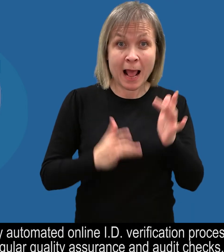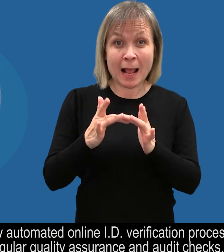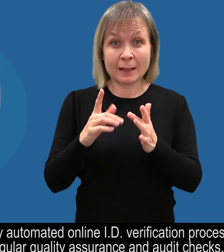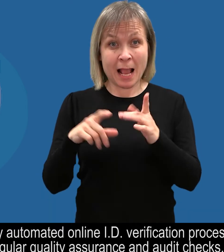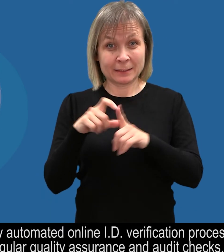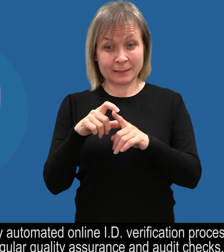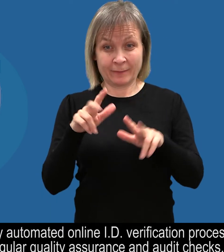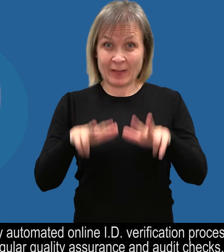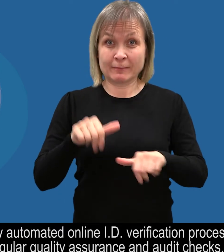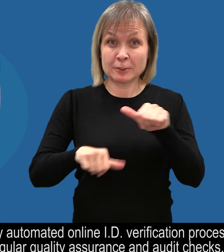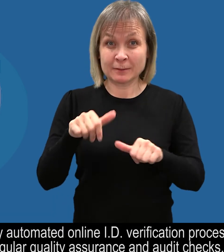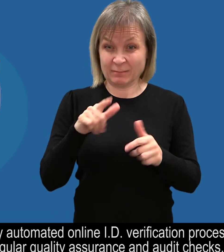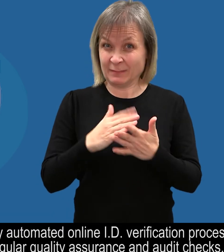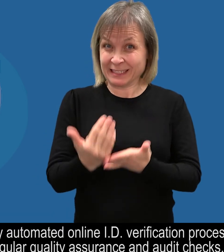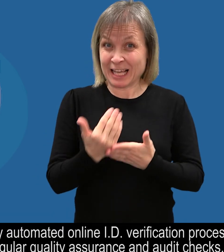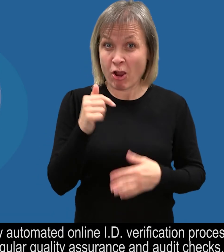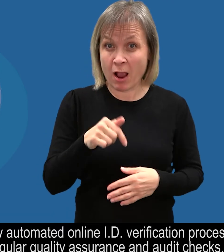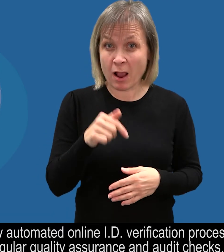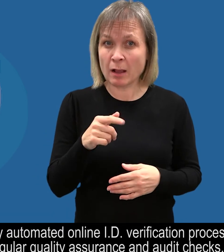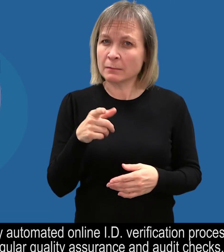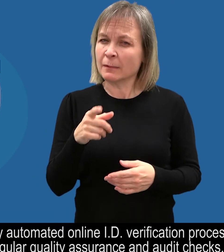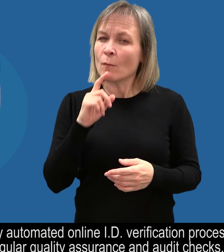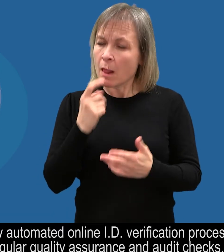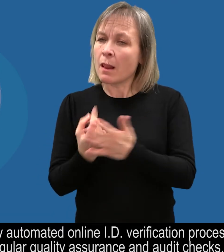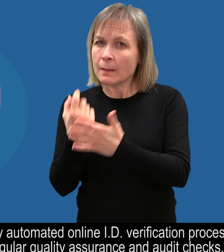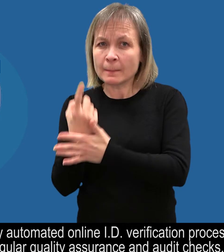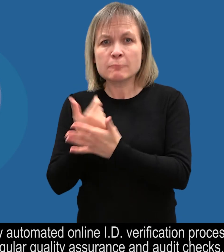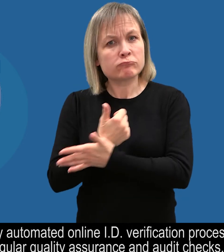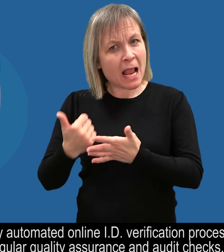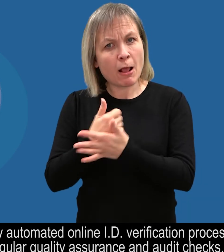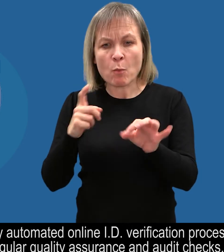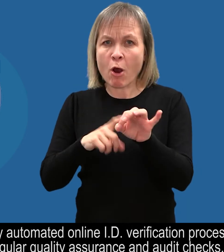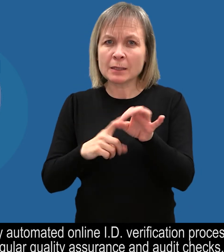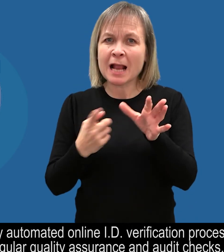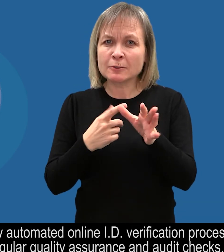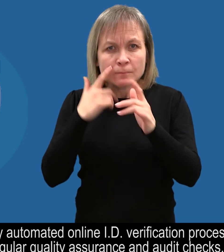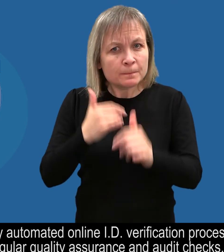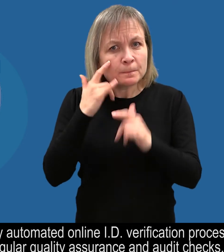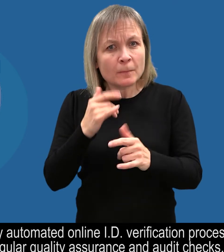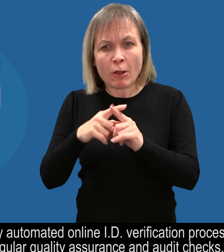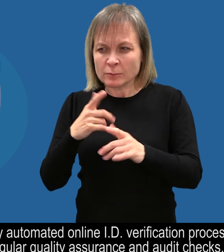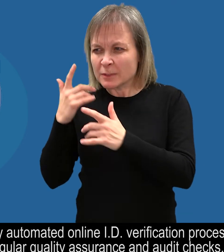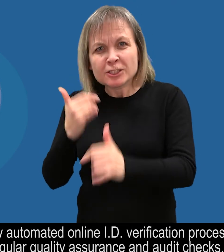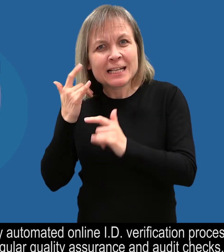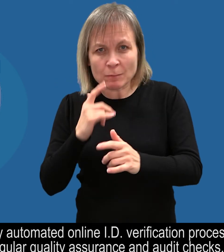The secure, fully automated online ID verification process is subject to regular quality assurance and audit checks.